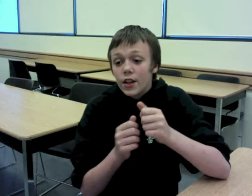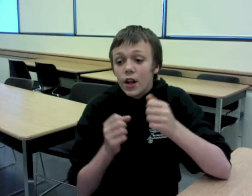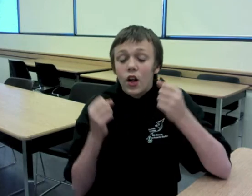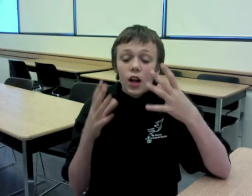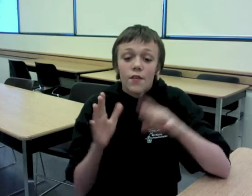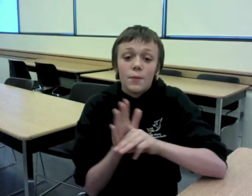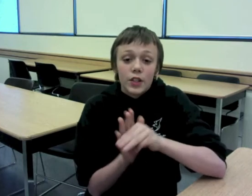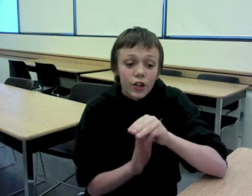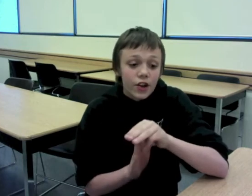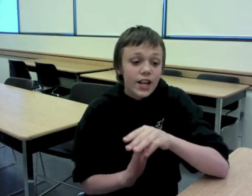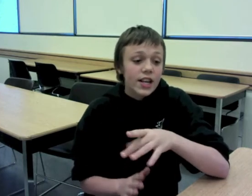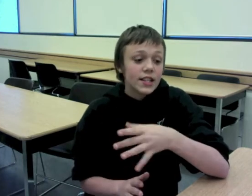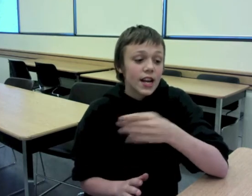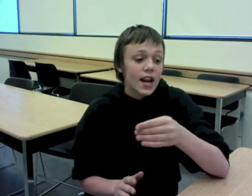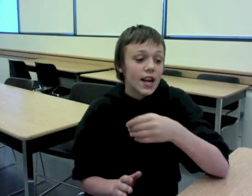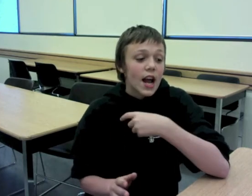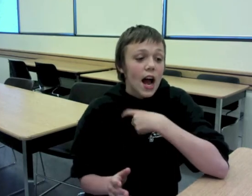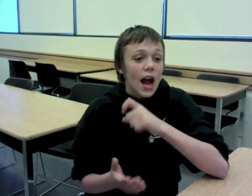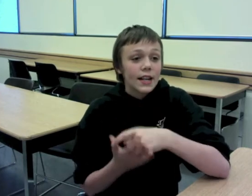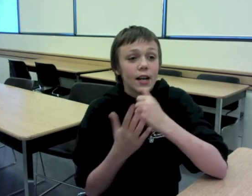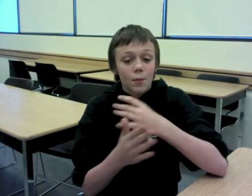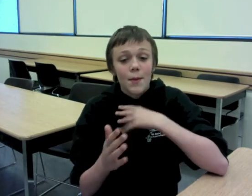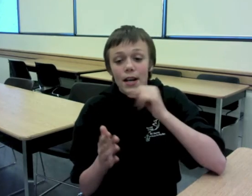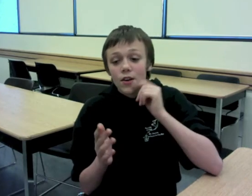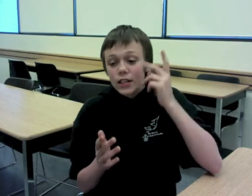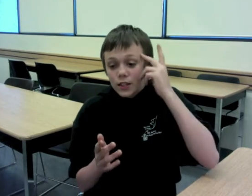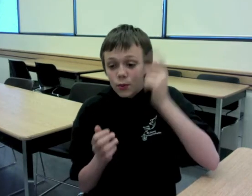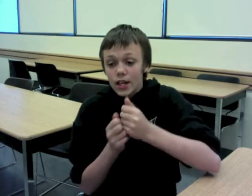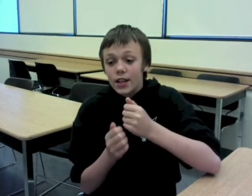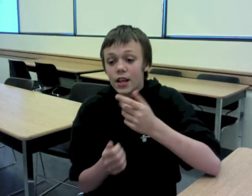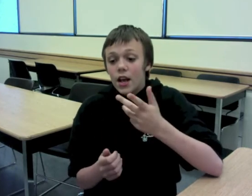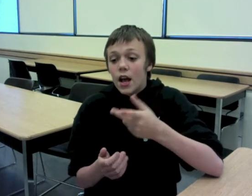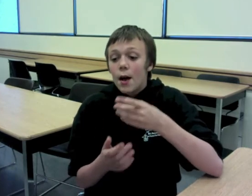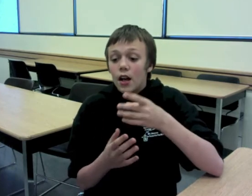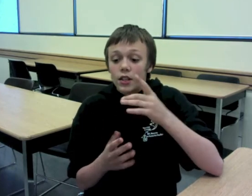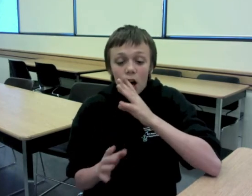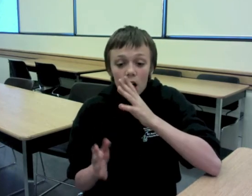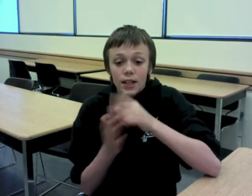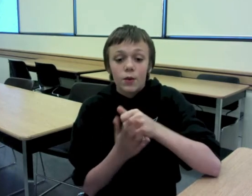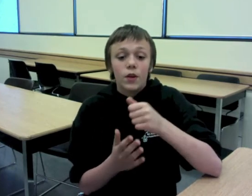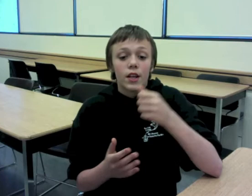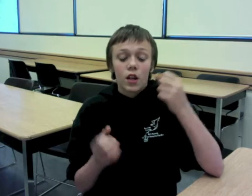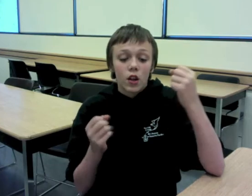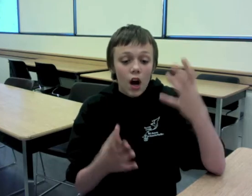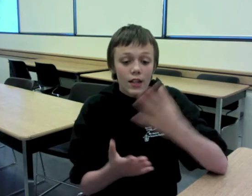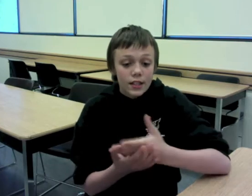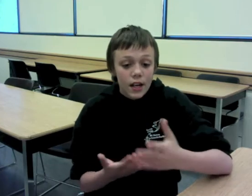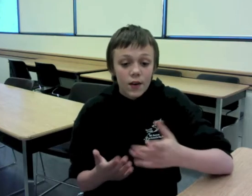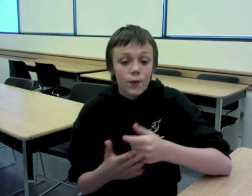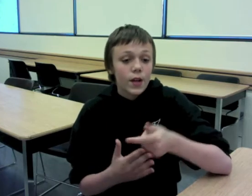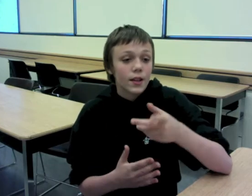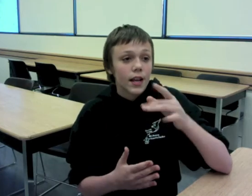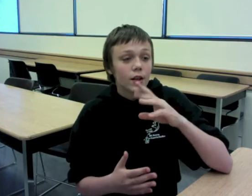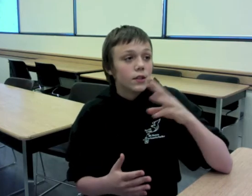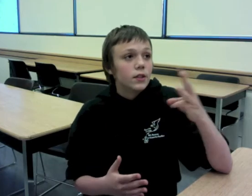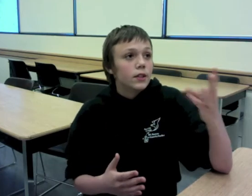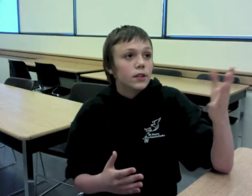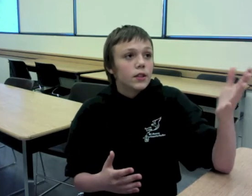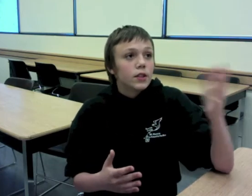a lot of maturities, and I had to help my parents with talking with a lot of stuff, with like